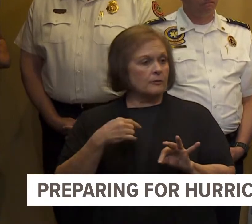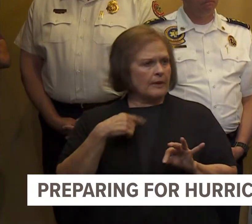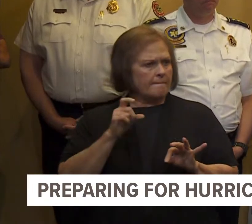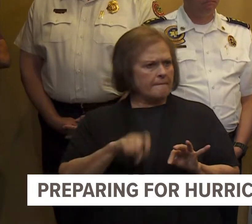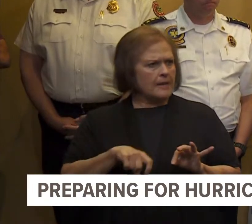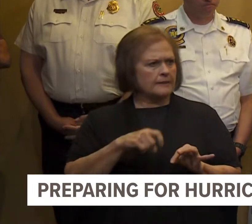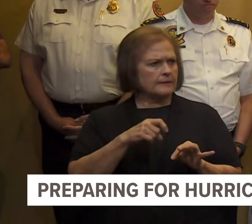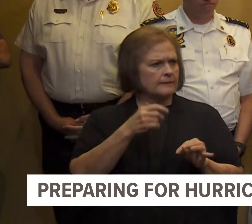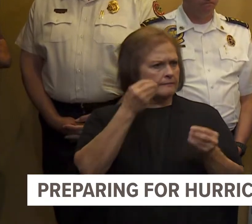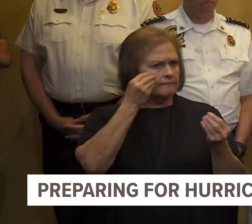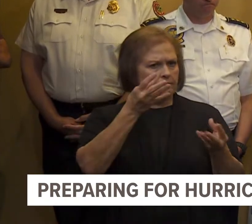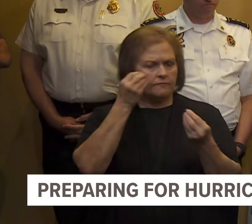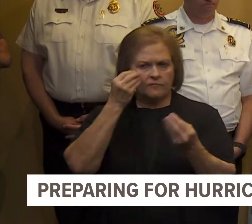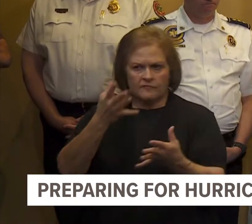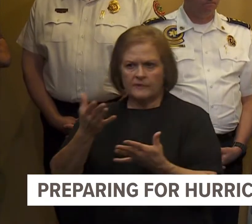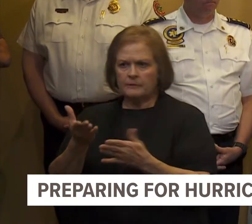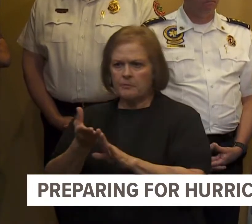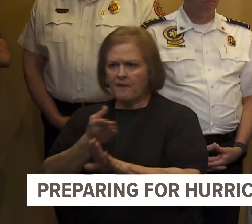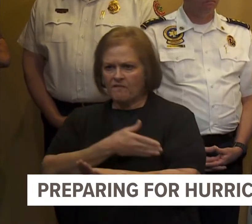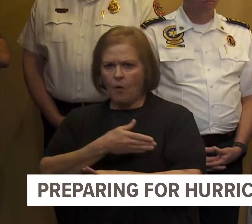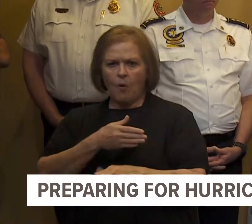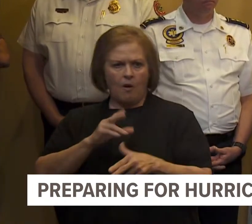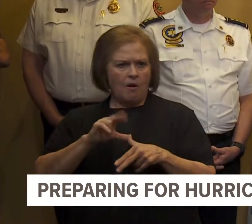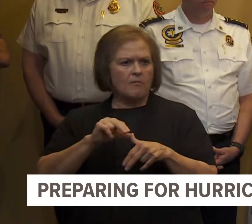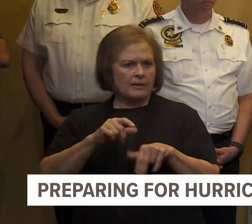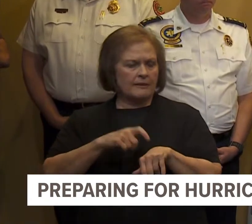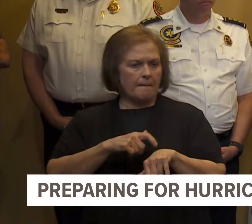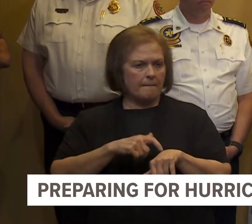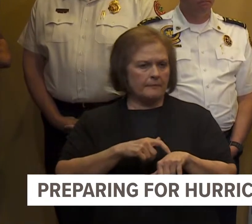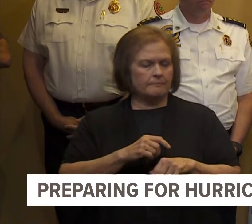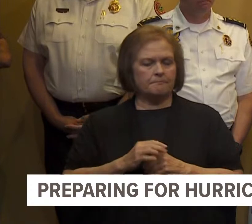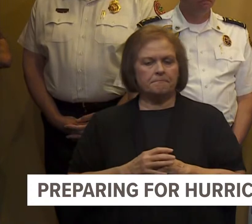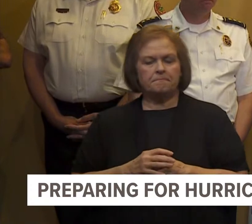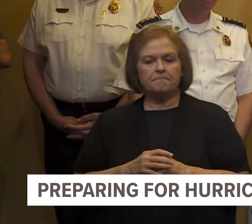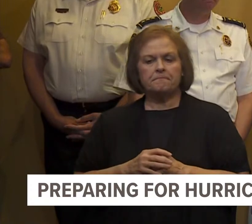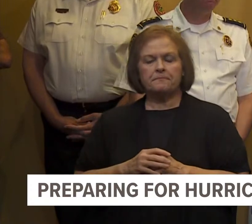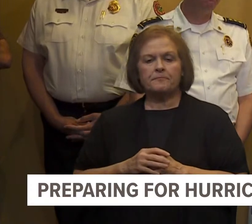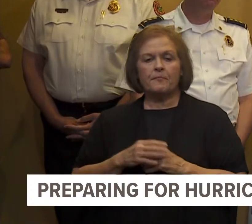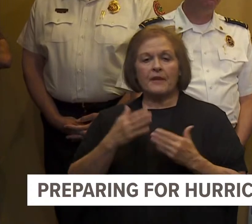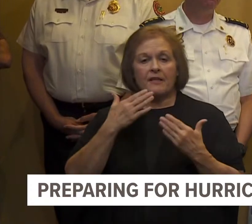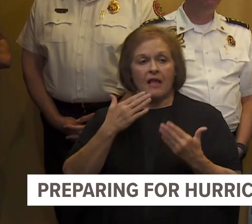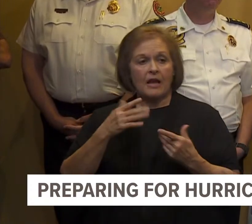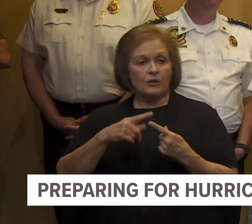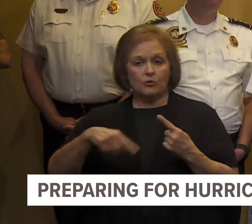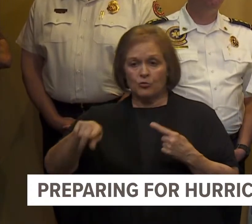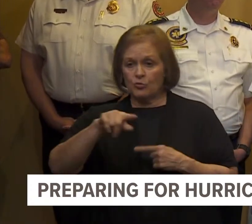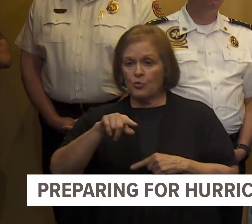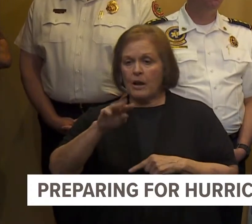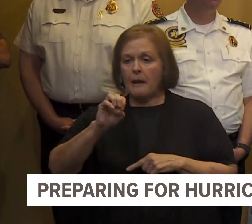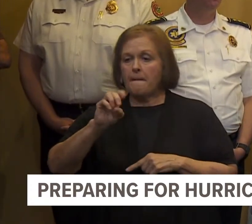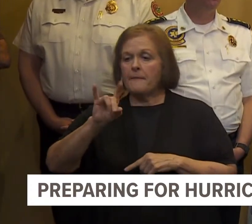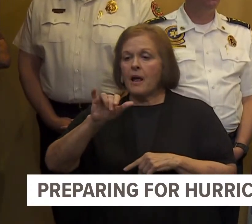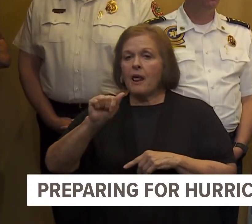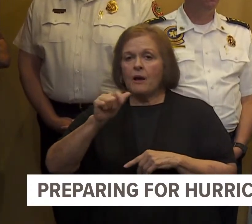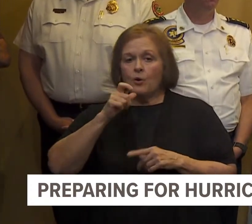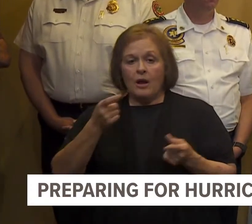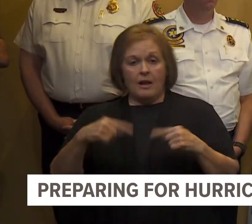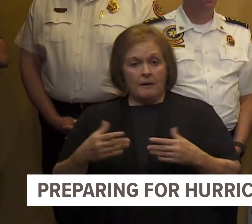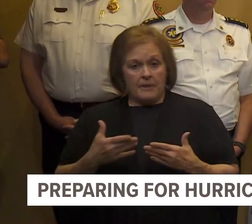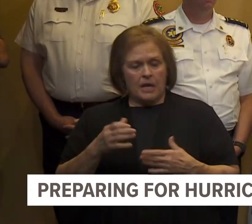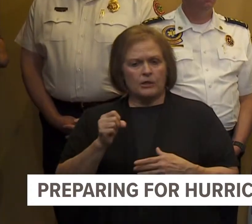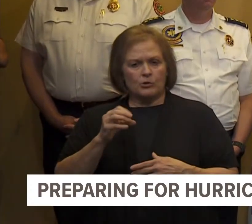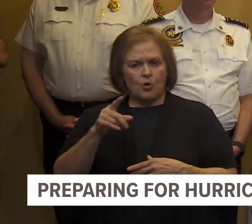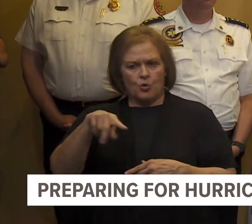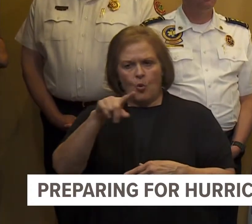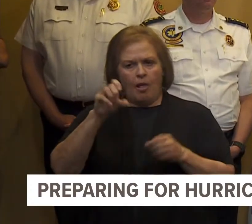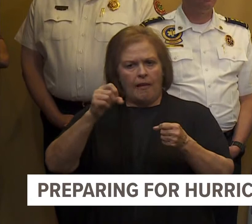out before the crisis occurs. So thank you for putting this together. And thank you to the media for covering this so we can talk to the